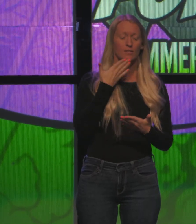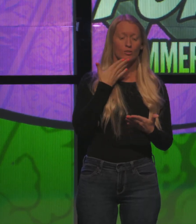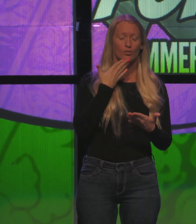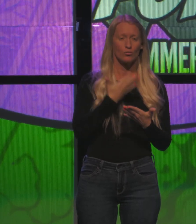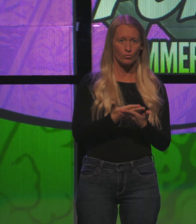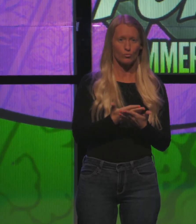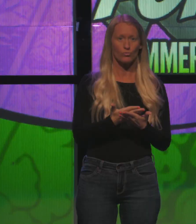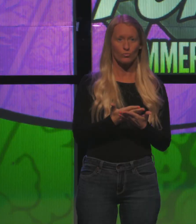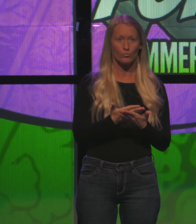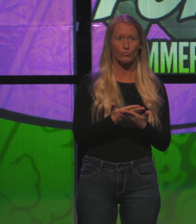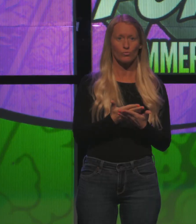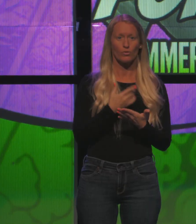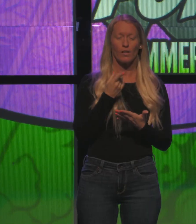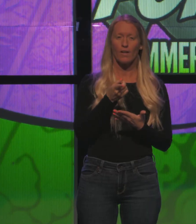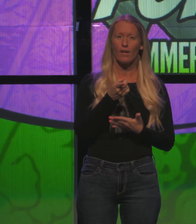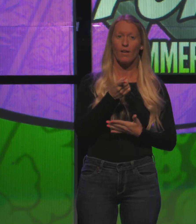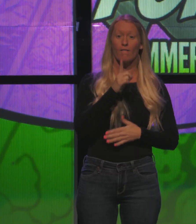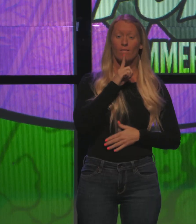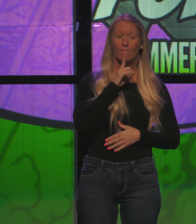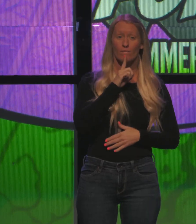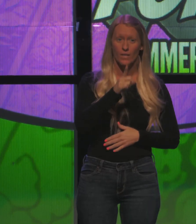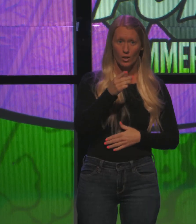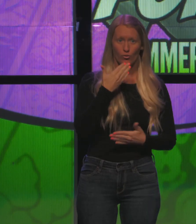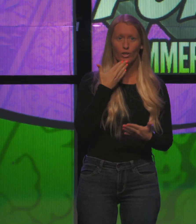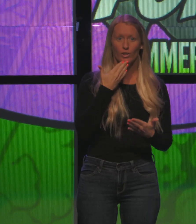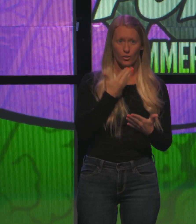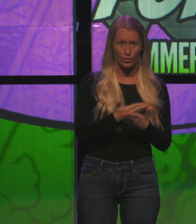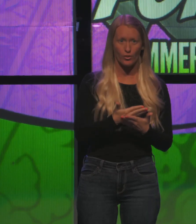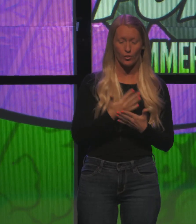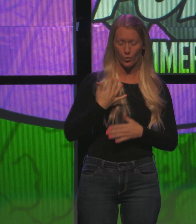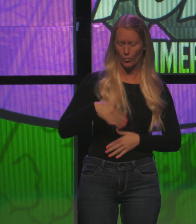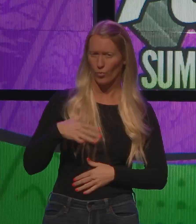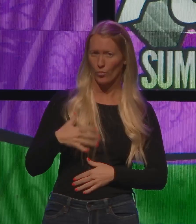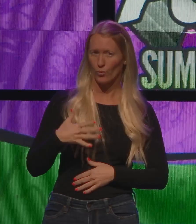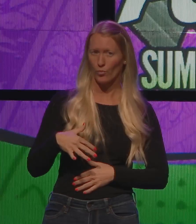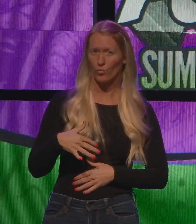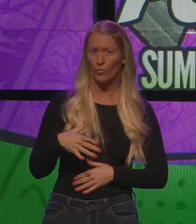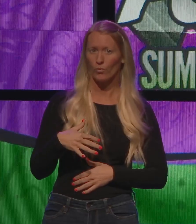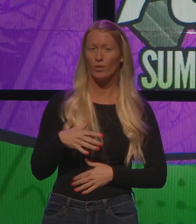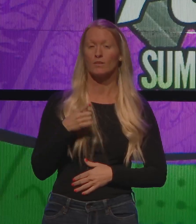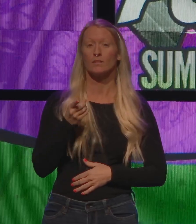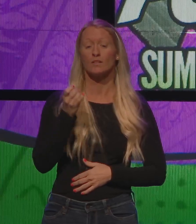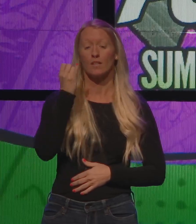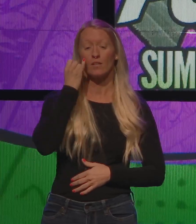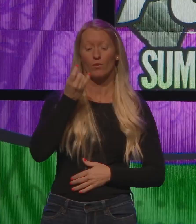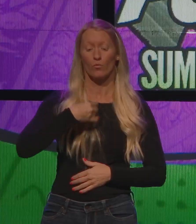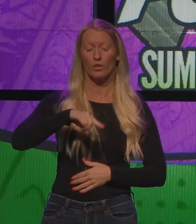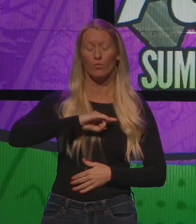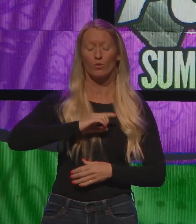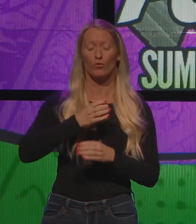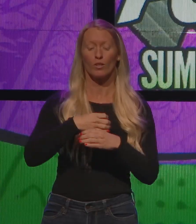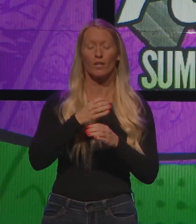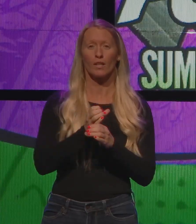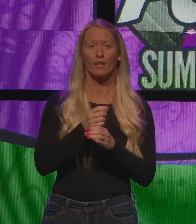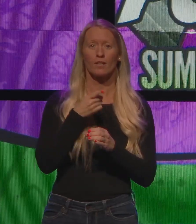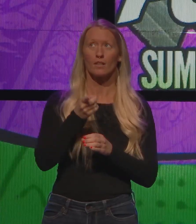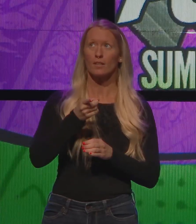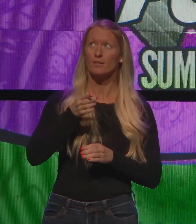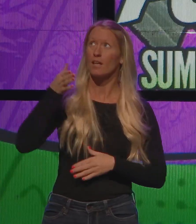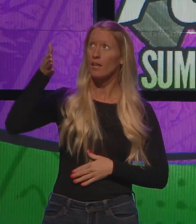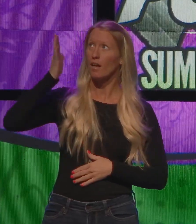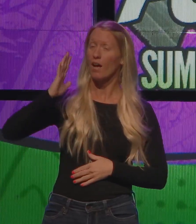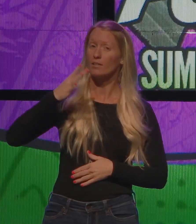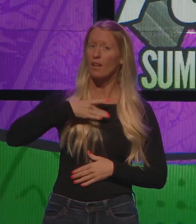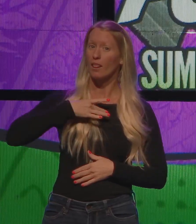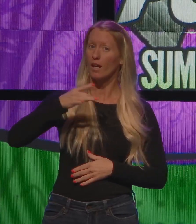good, very good. And if we were created in God's likeness, then let us not forget that